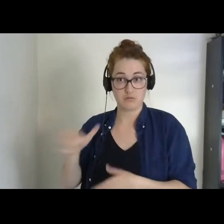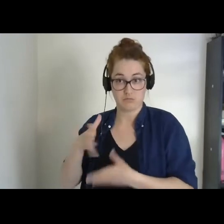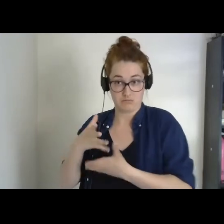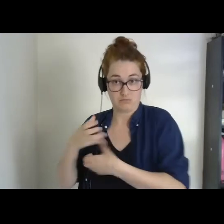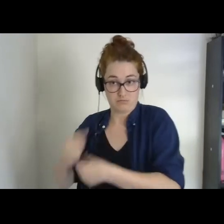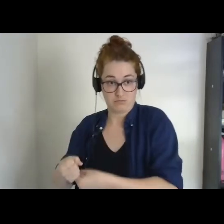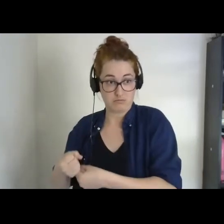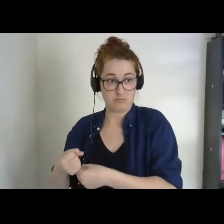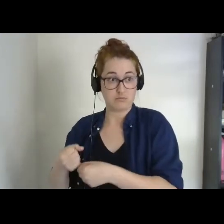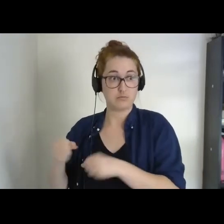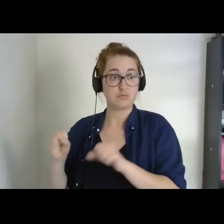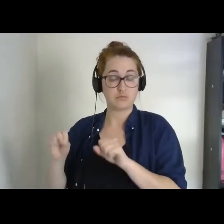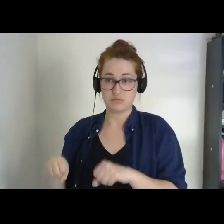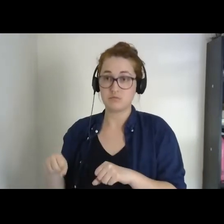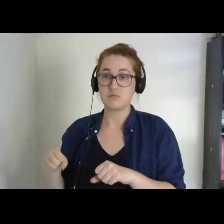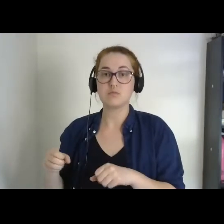an issue.